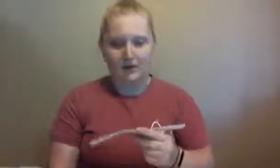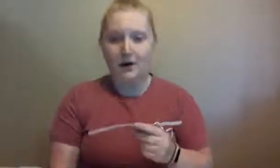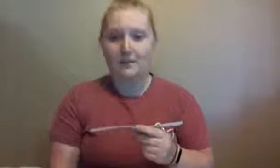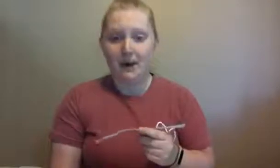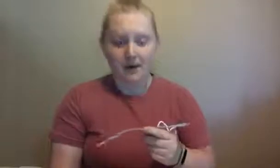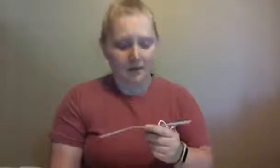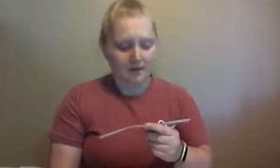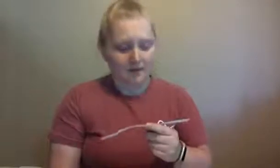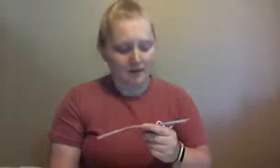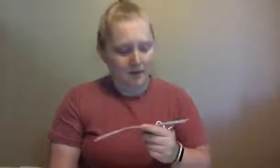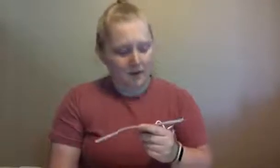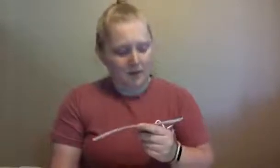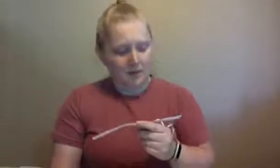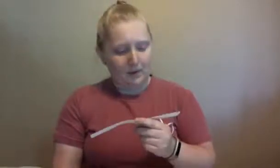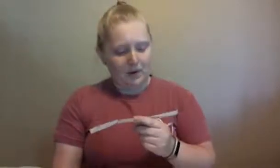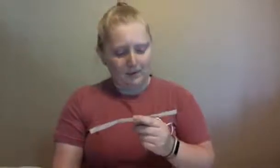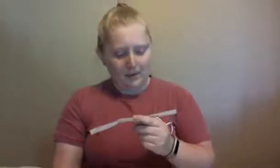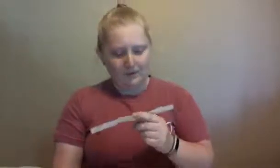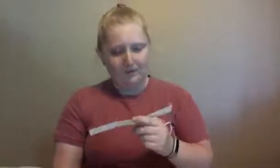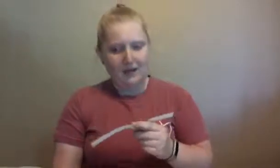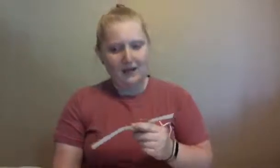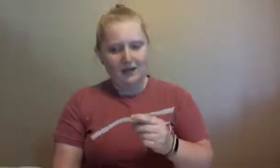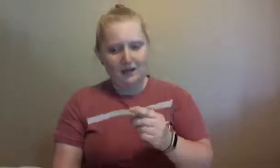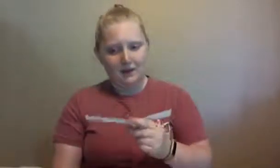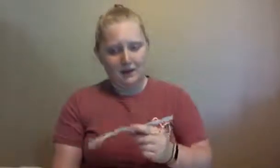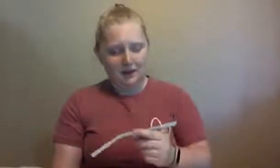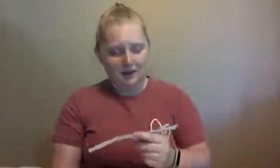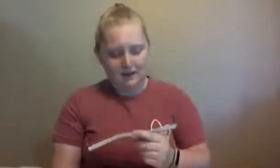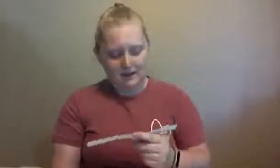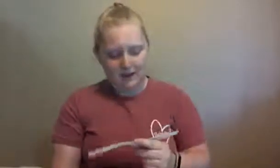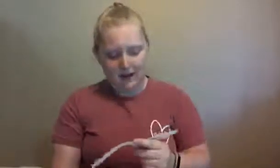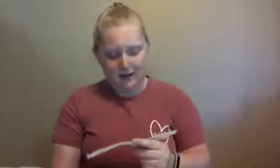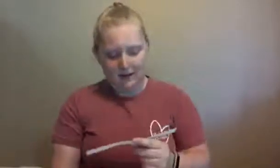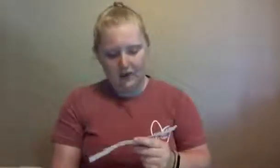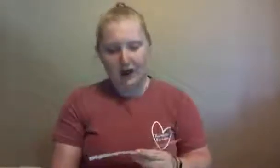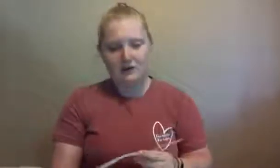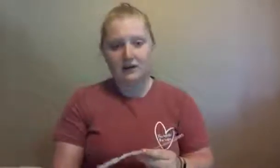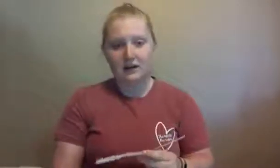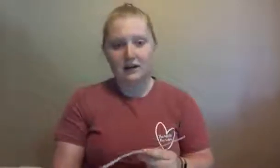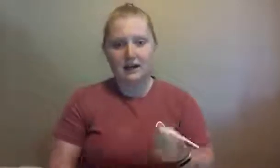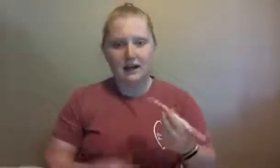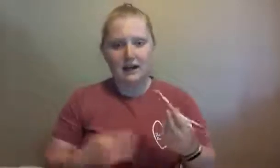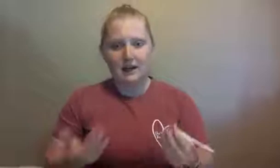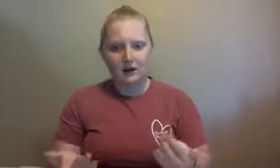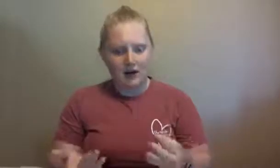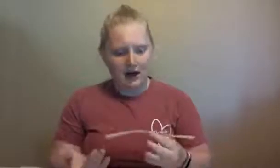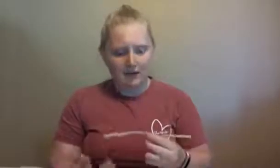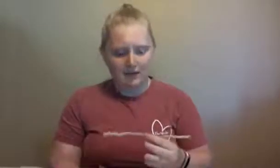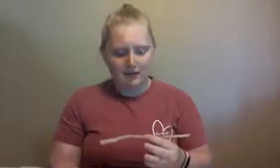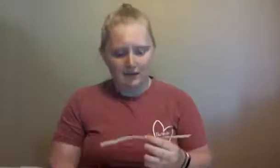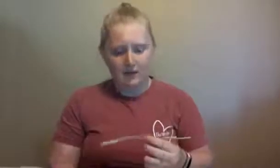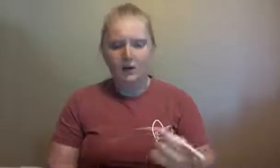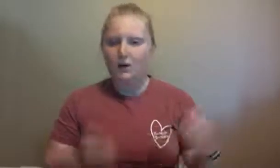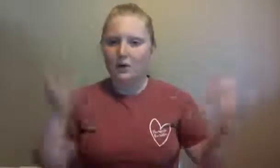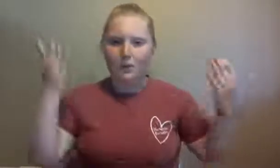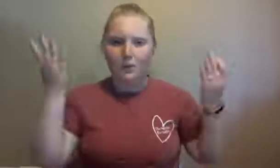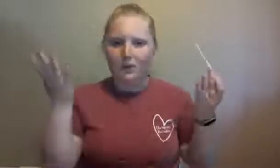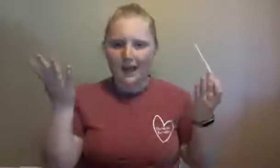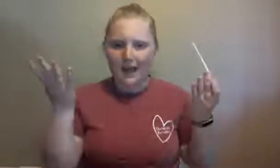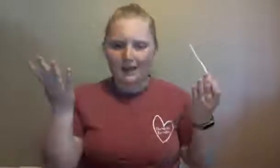around barrels. But one of my favorite things is sitting out in a pasture, eating grass. What am